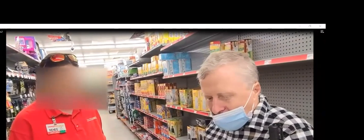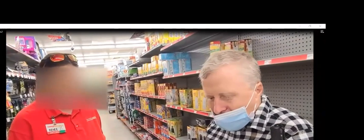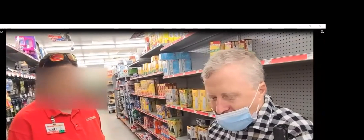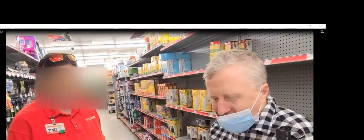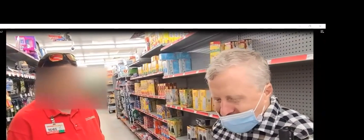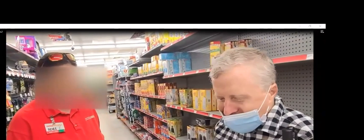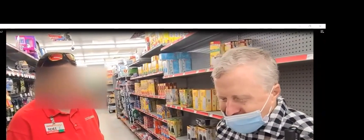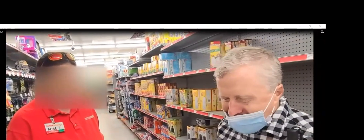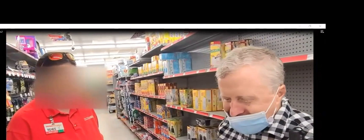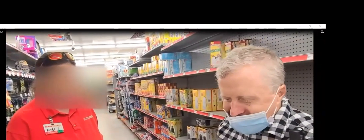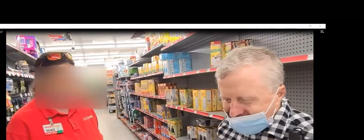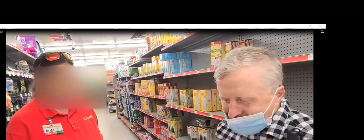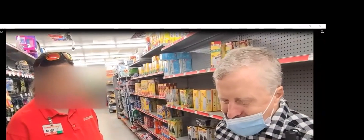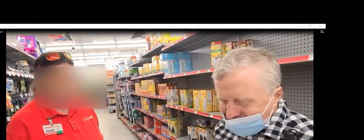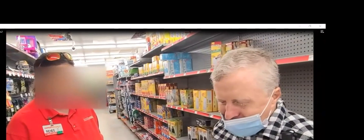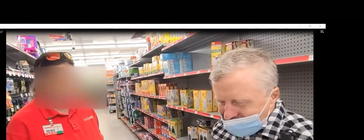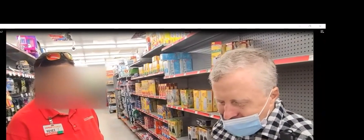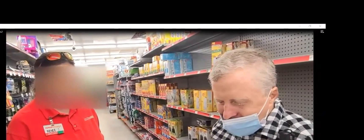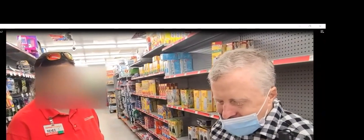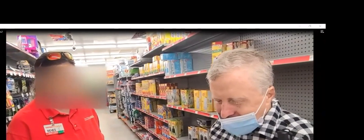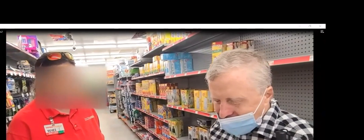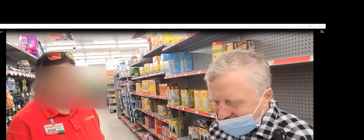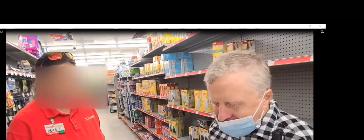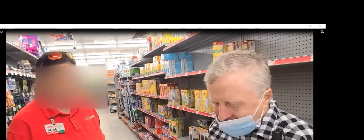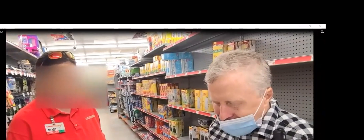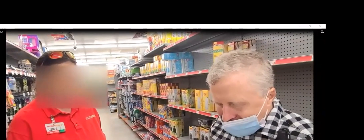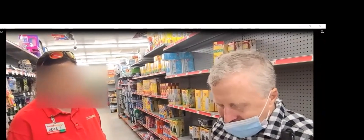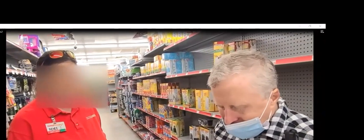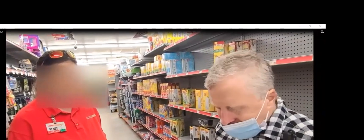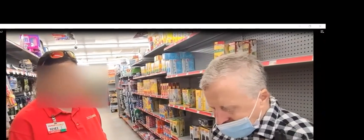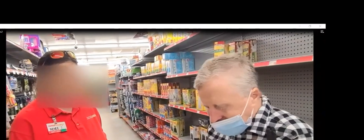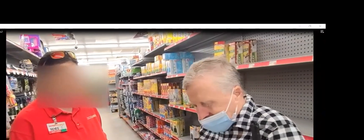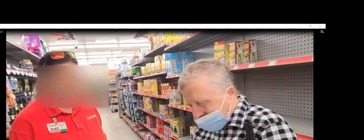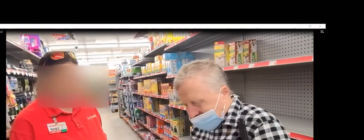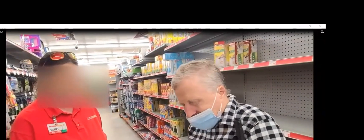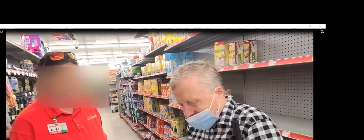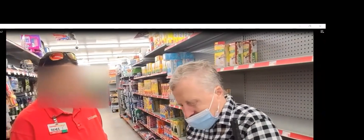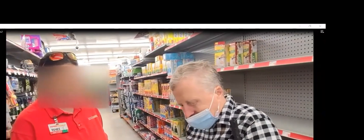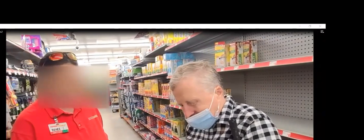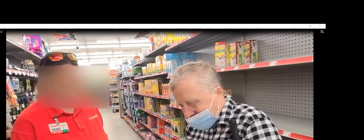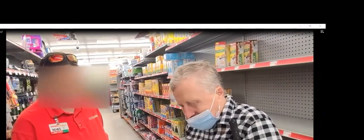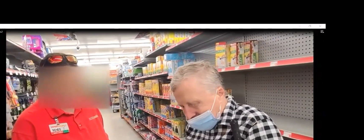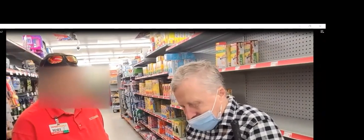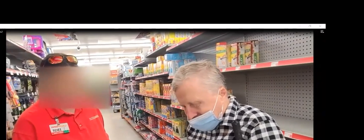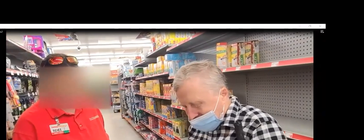Peter. Can you please help me find things on my list?